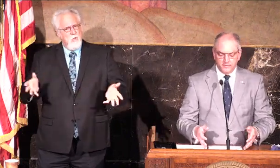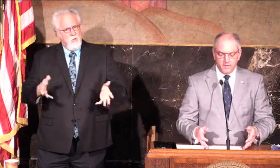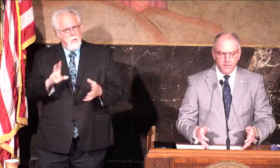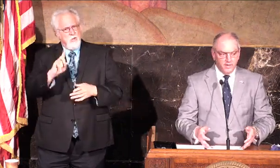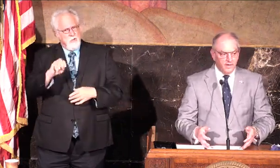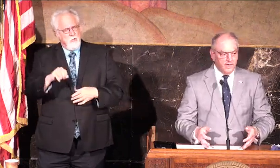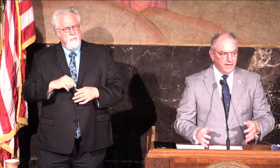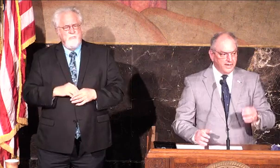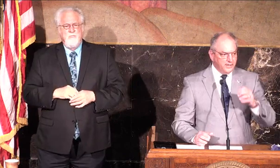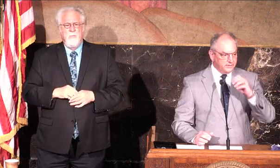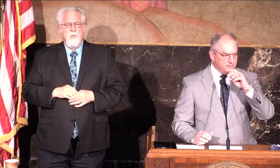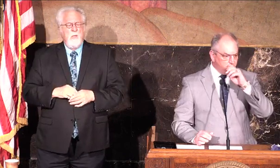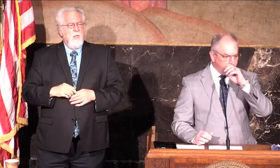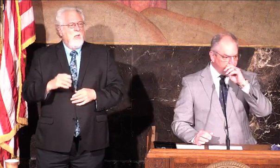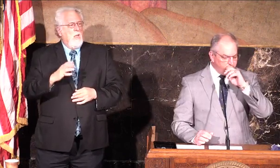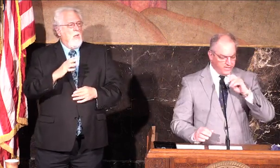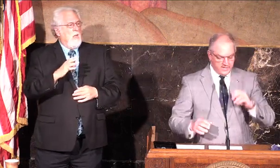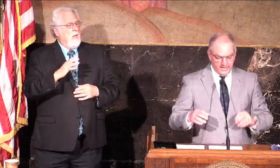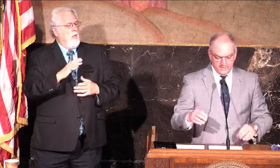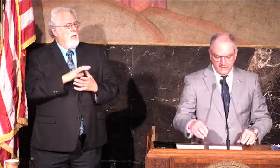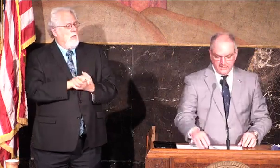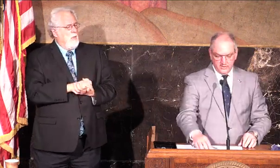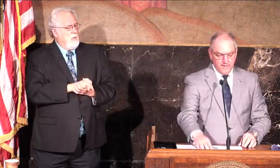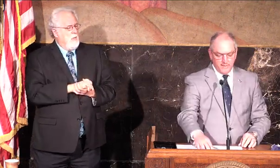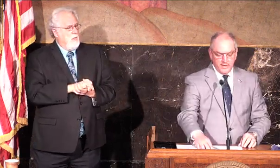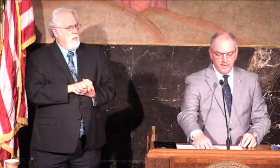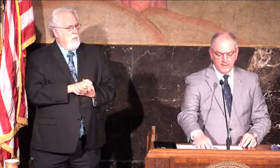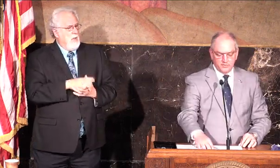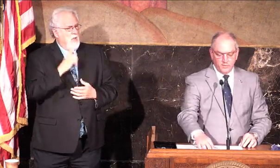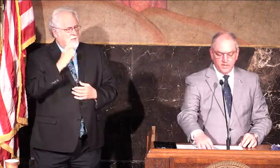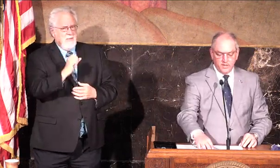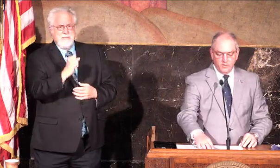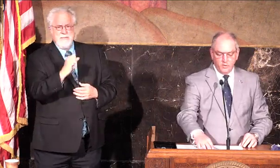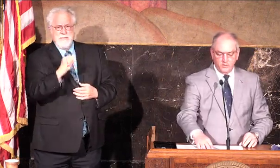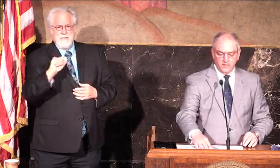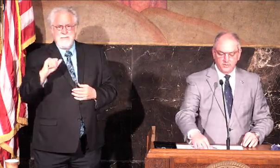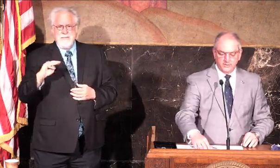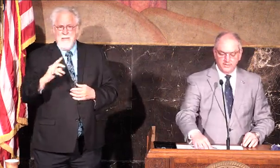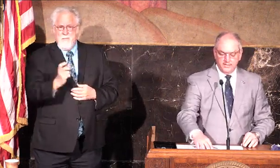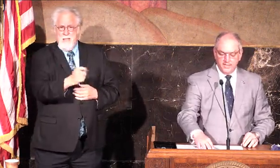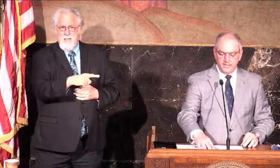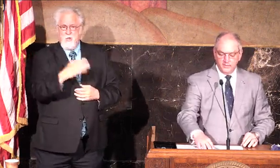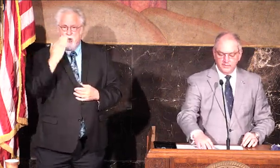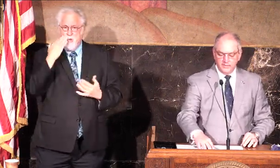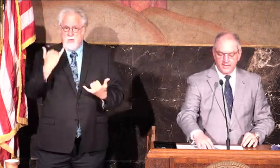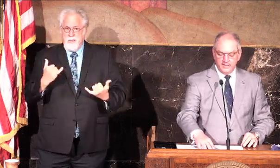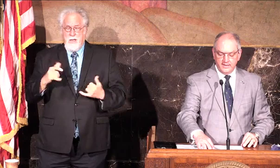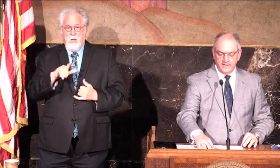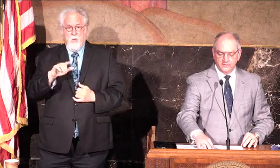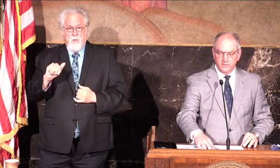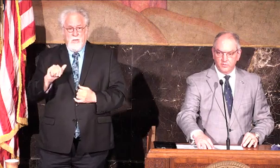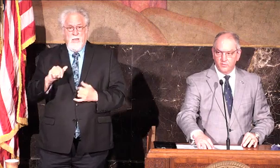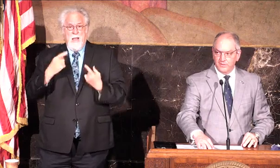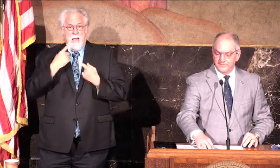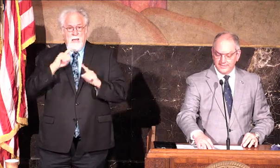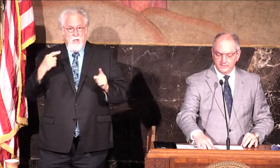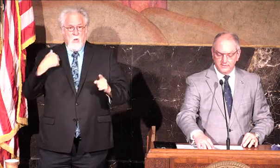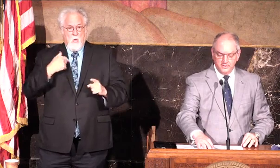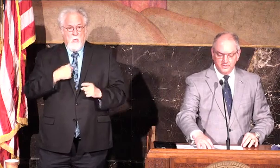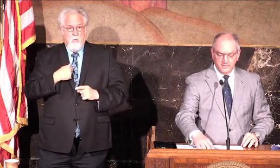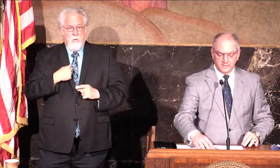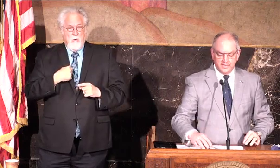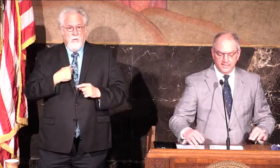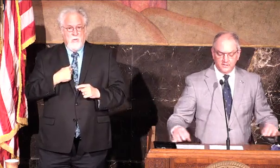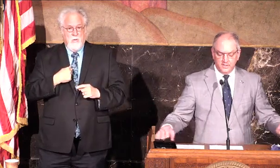that. As I think Sam asked a while ago, you all know that today Louisiana announced that we're one of